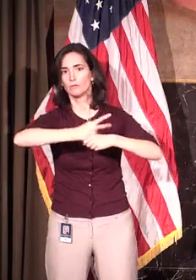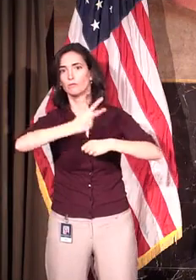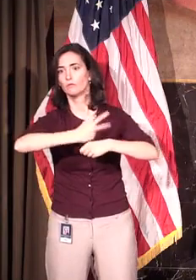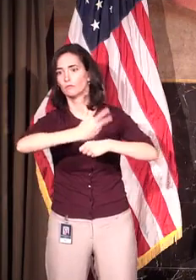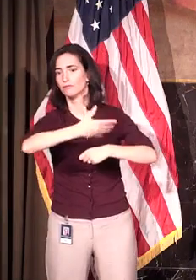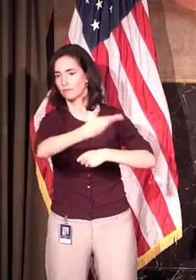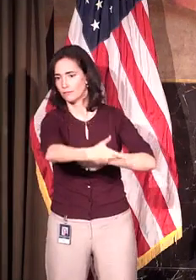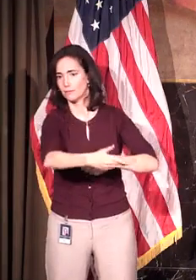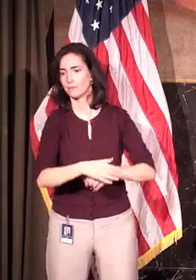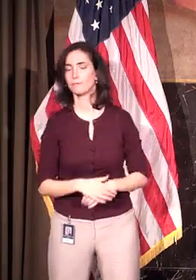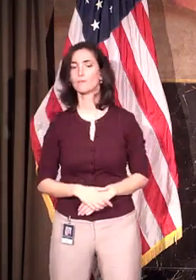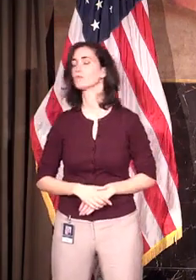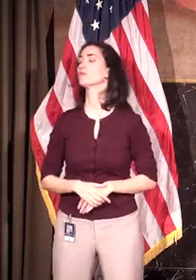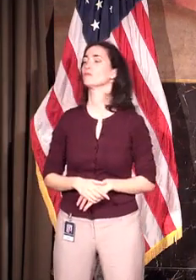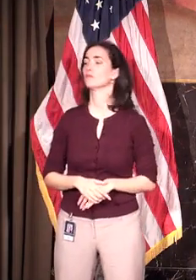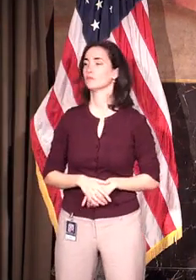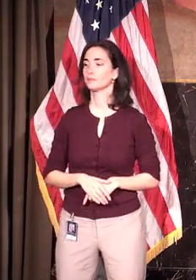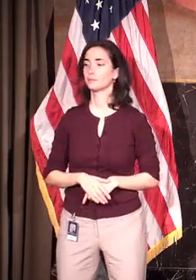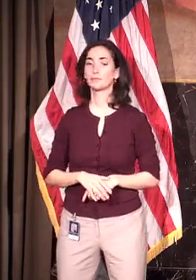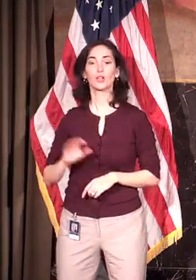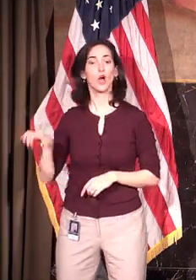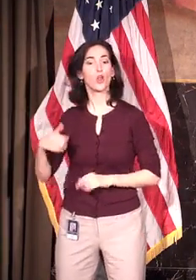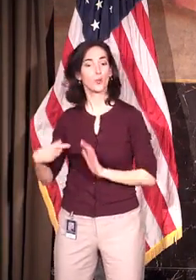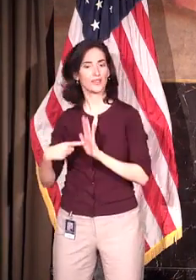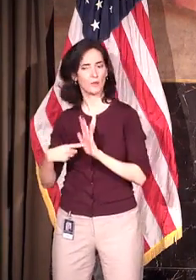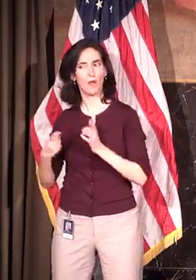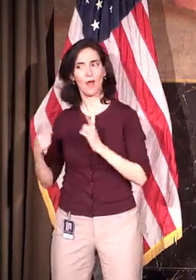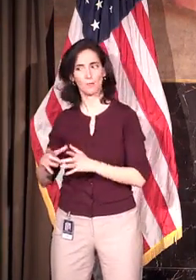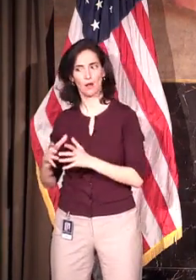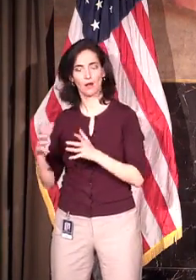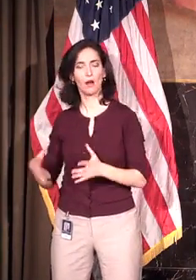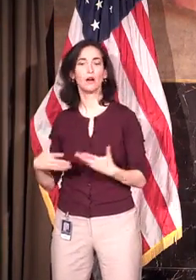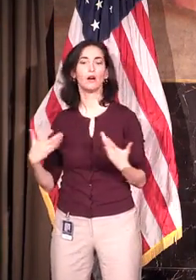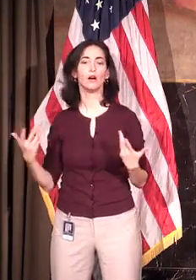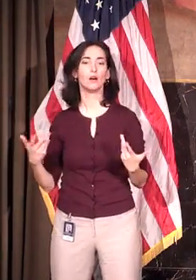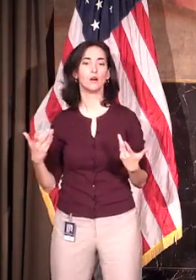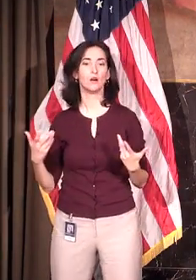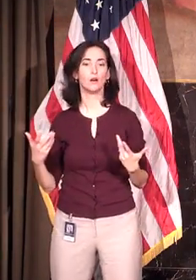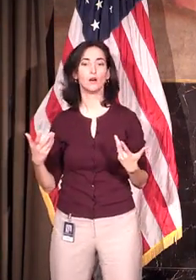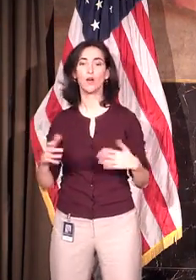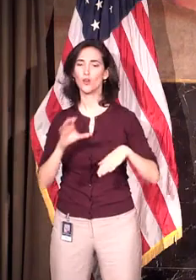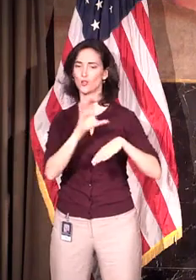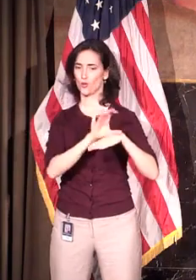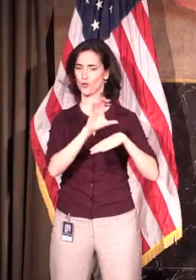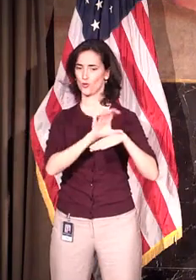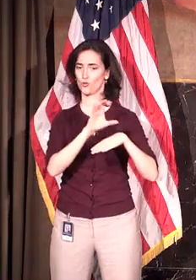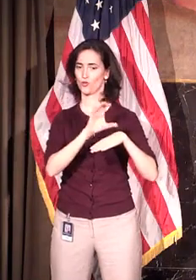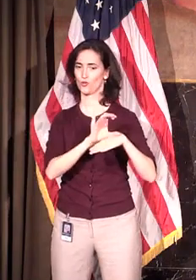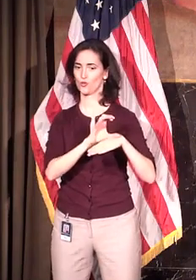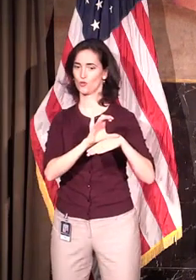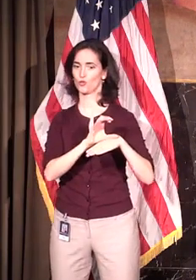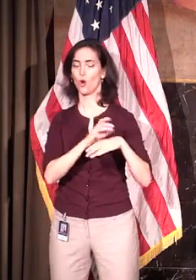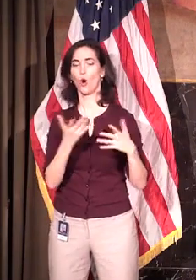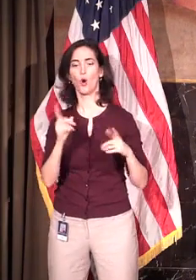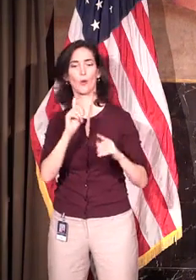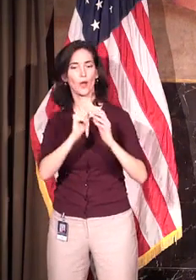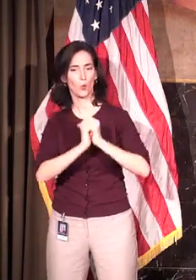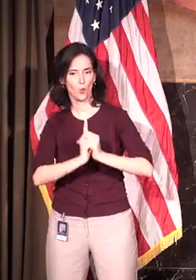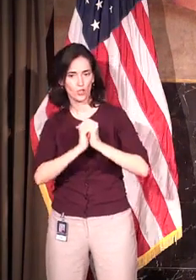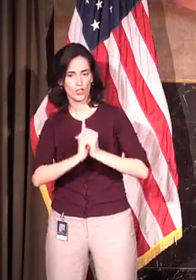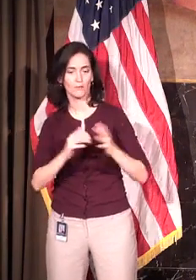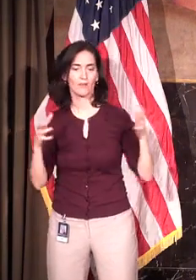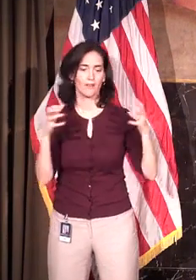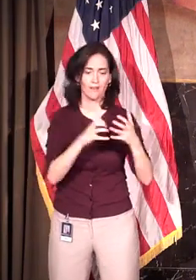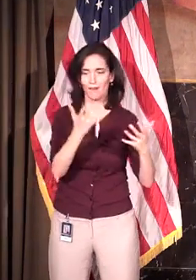third example that we've heard in increasing frequency is transmission linked back to churches and other houses of